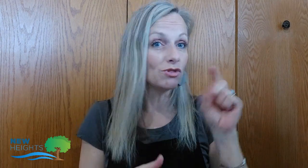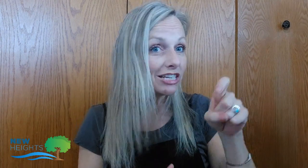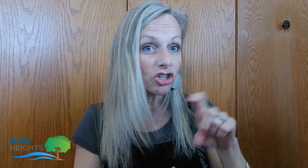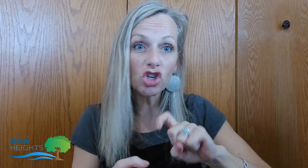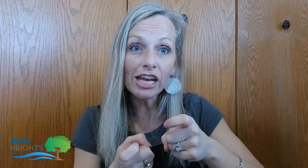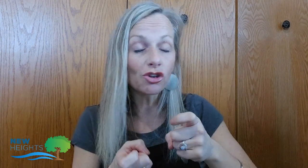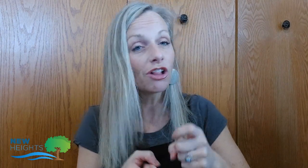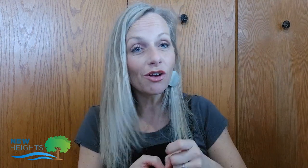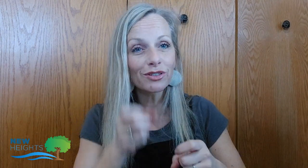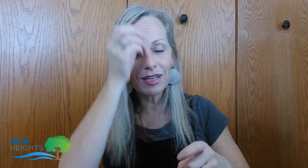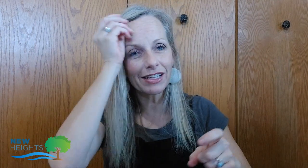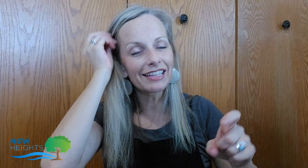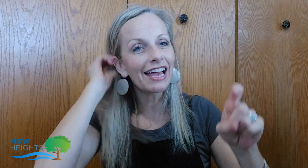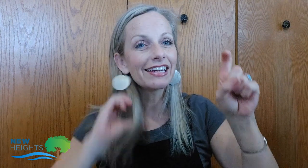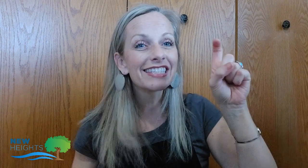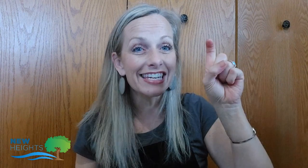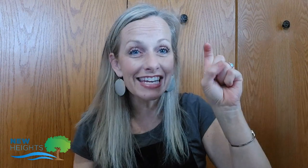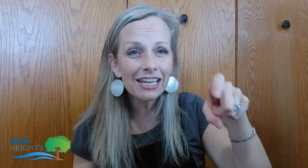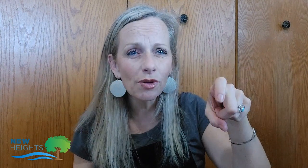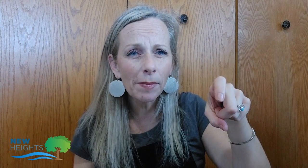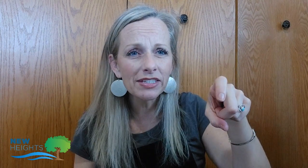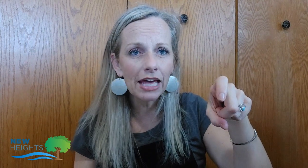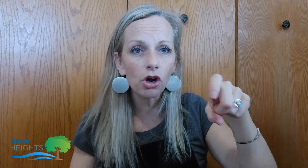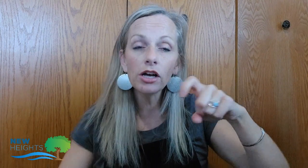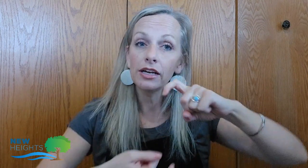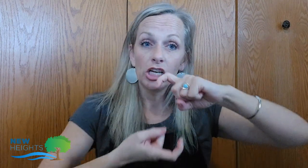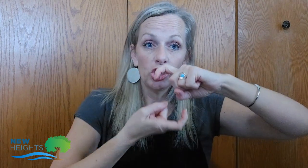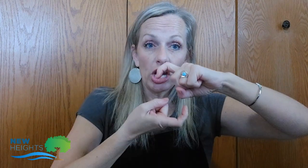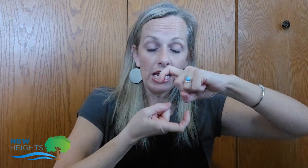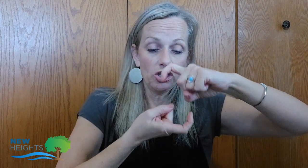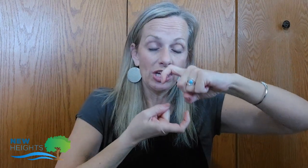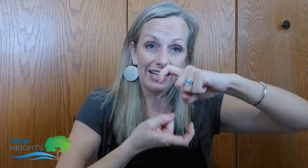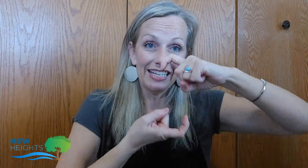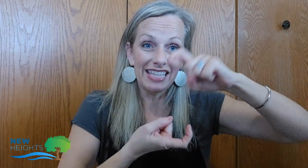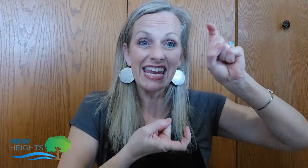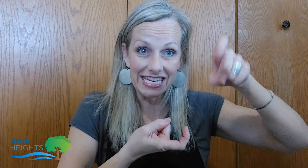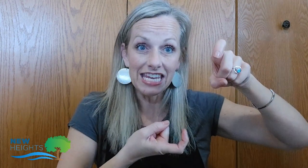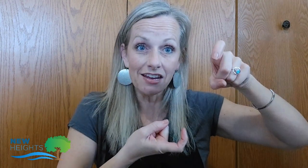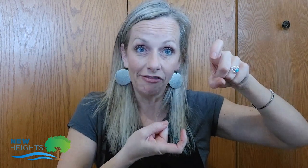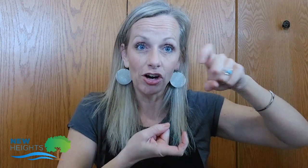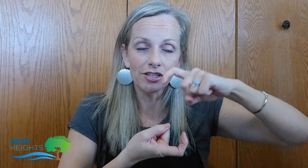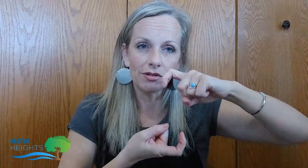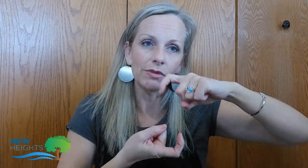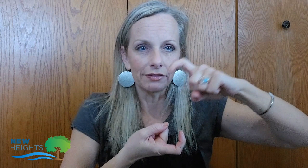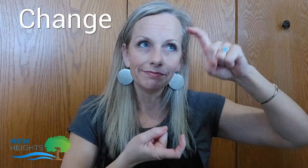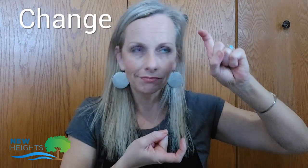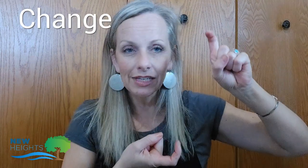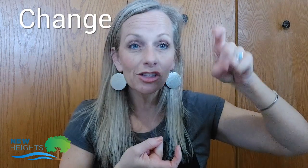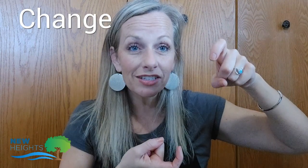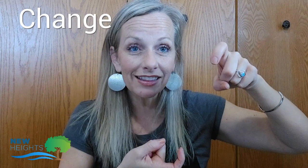need to change your clothes or something like that. And it's the need. Remember, it's that hook. Change is that need first. Well, it looks like the